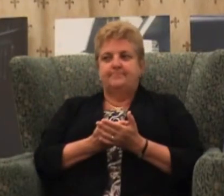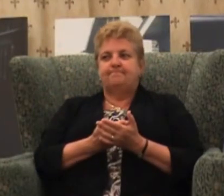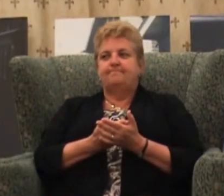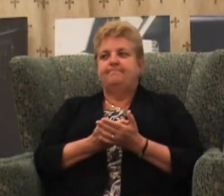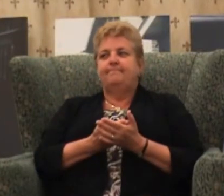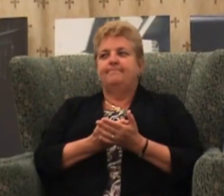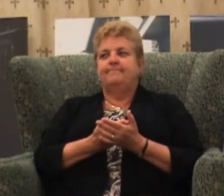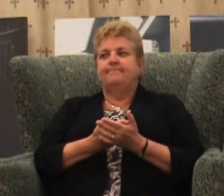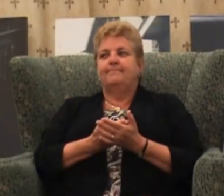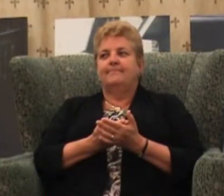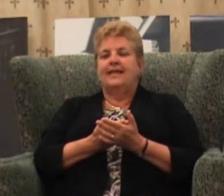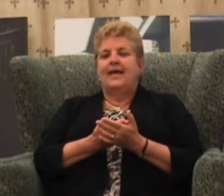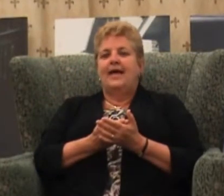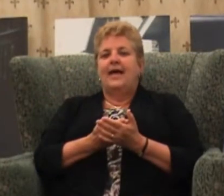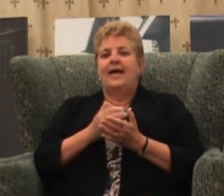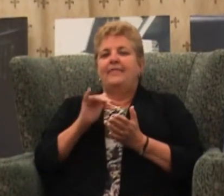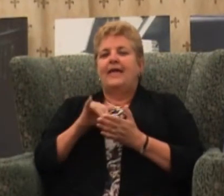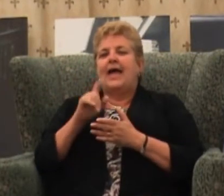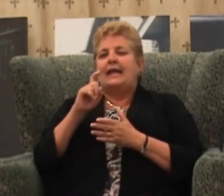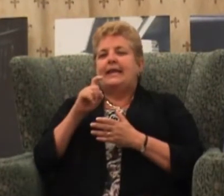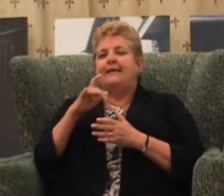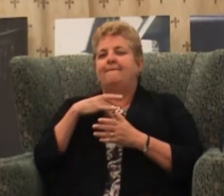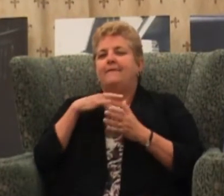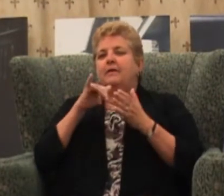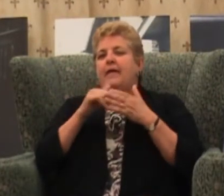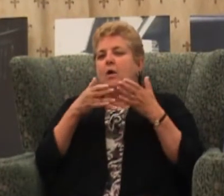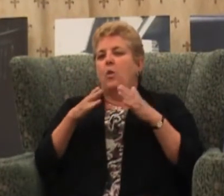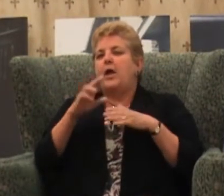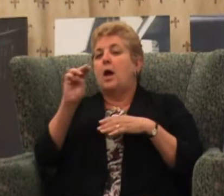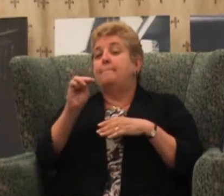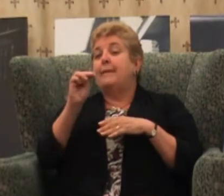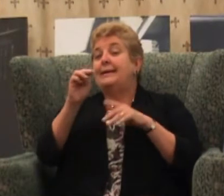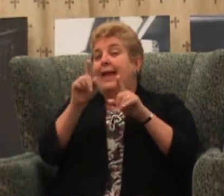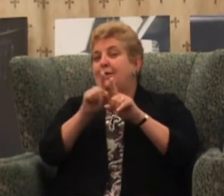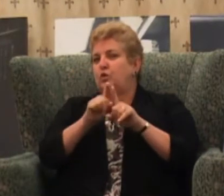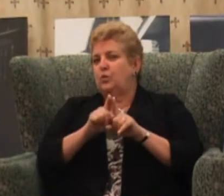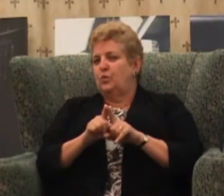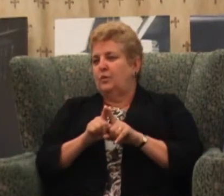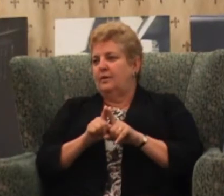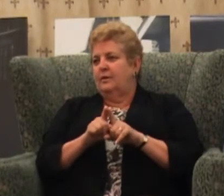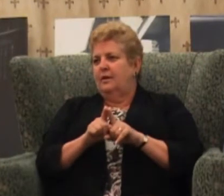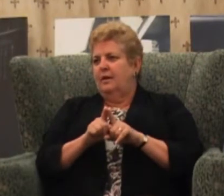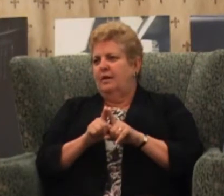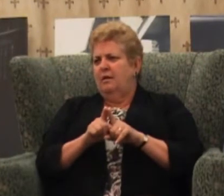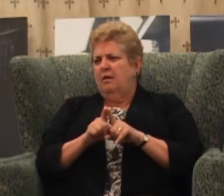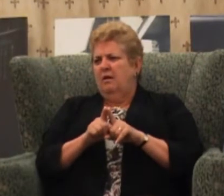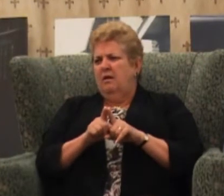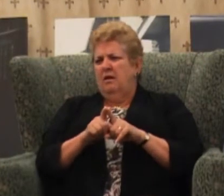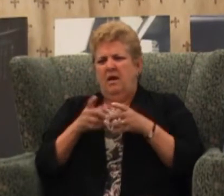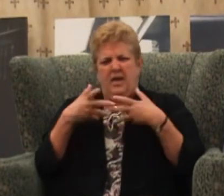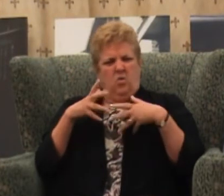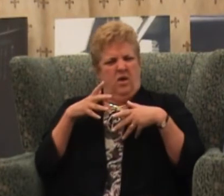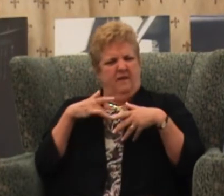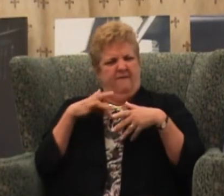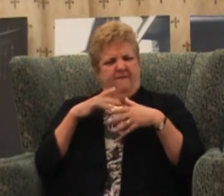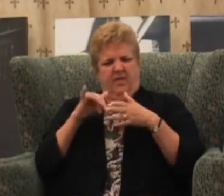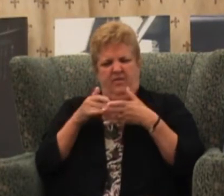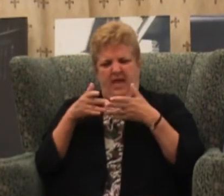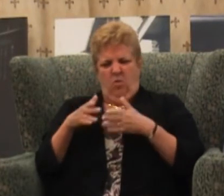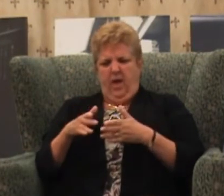that I needed to feel that way on Monday too. I couldn't just feel that way on the weekends at the parties. I wanted to feel good